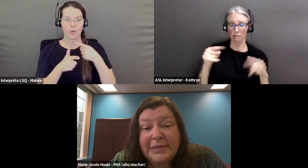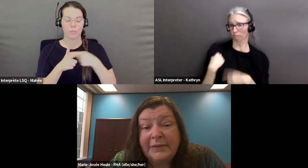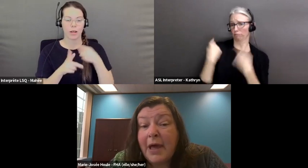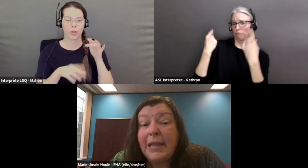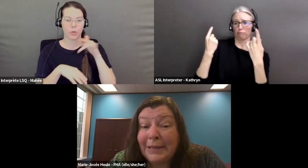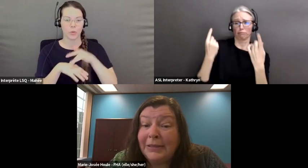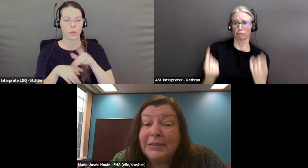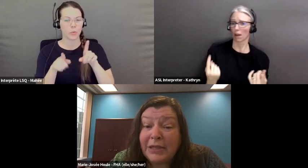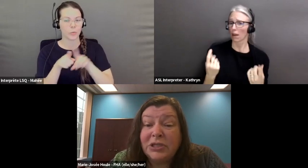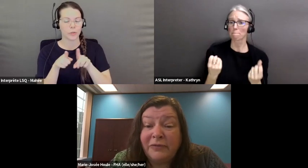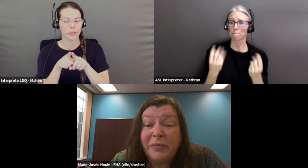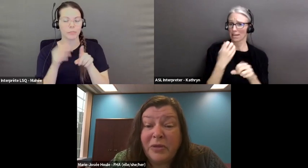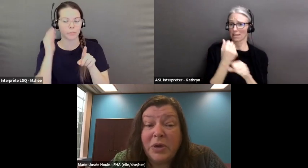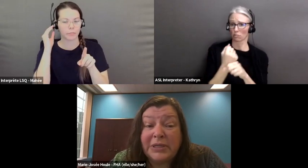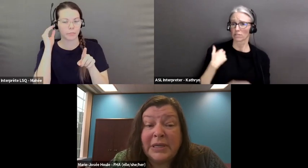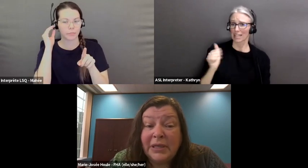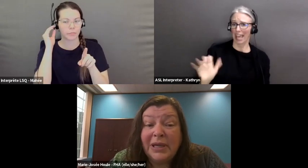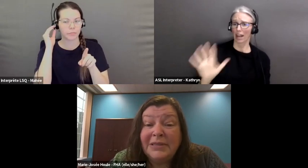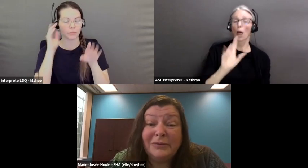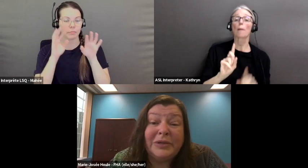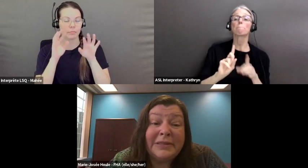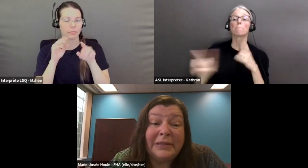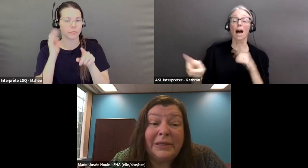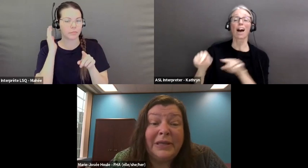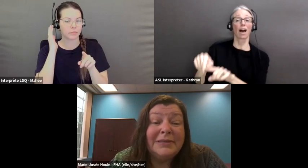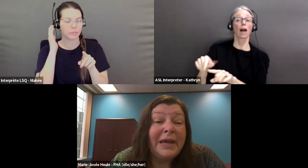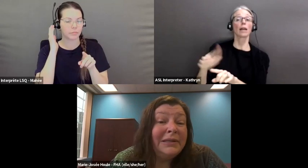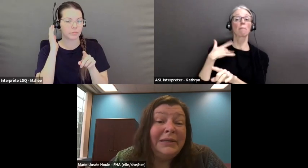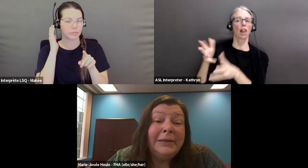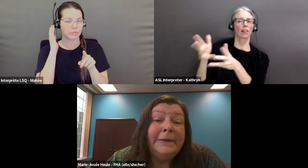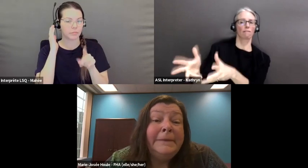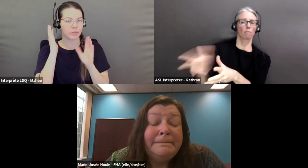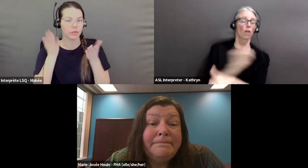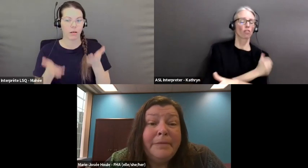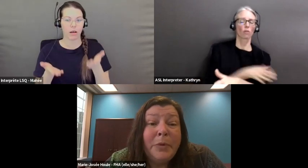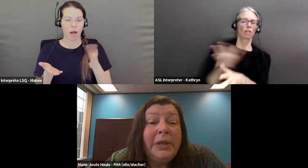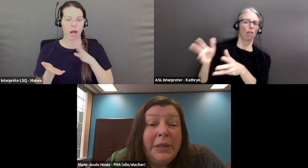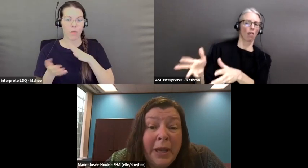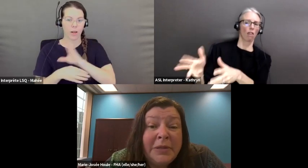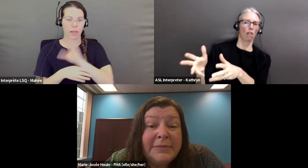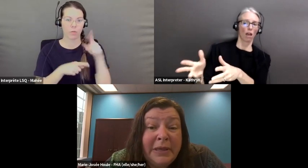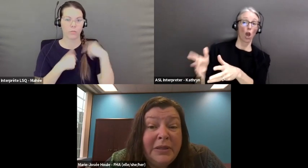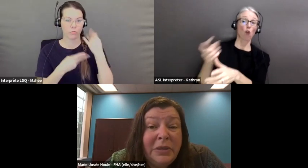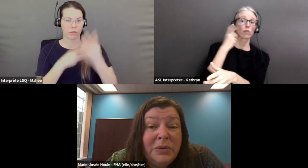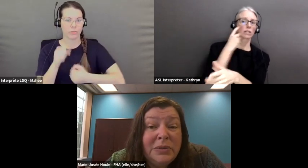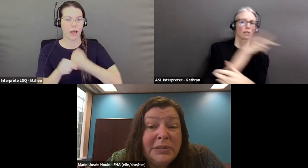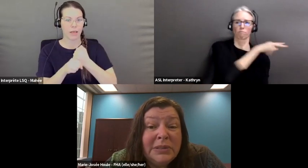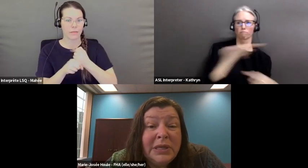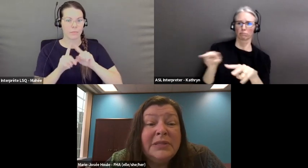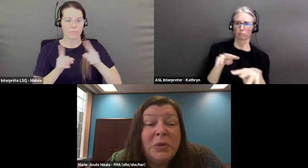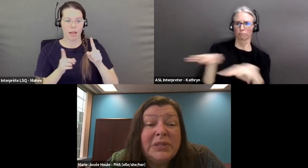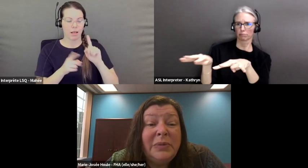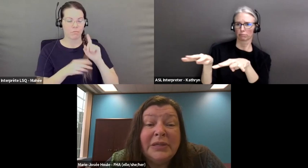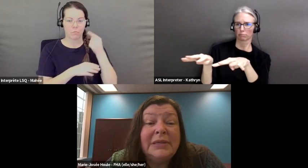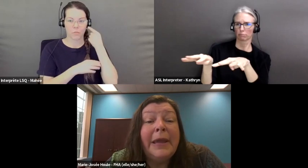encampments receive little attention from authorities until recently. And sadly, when encampments make the news,